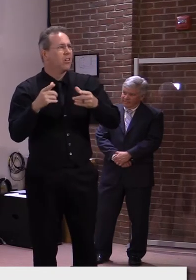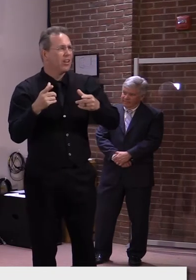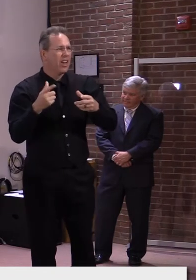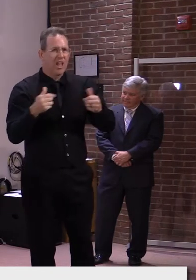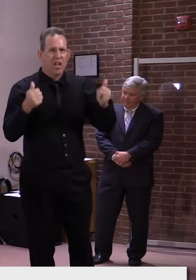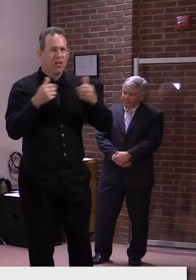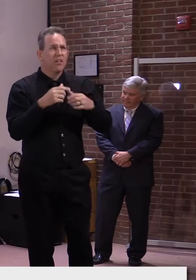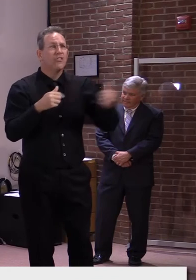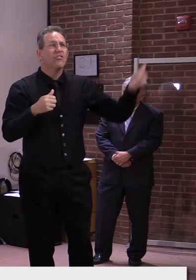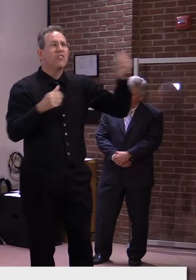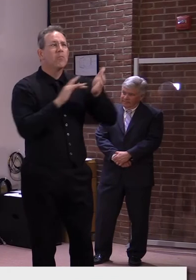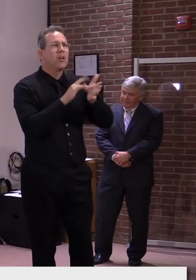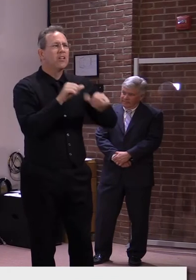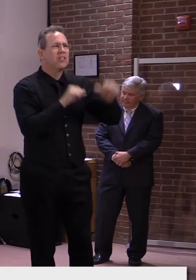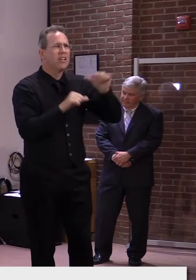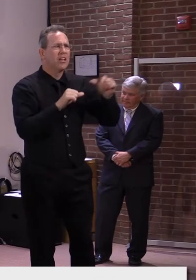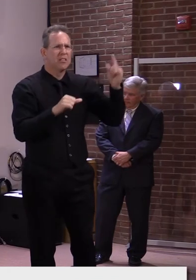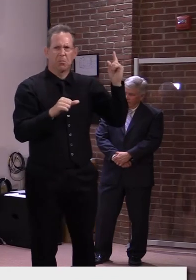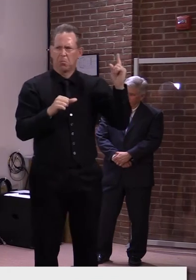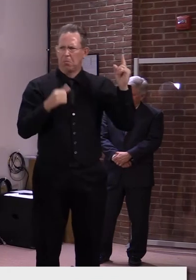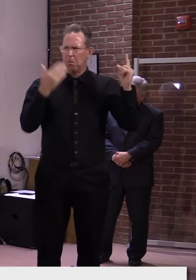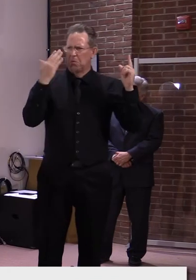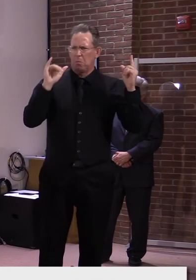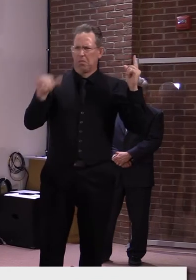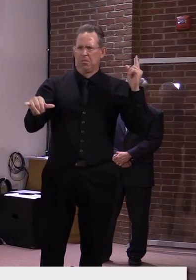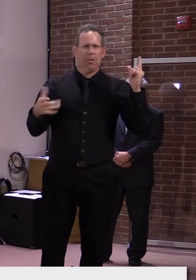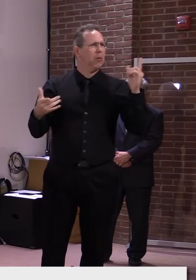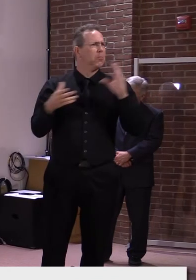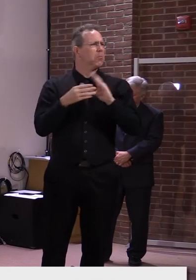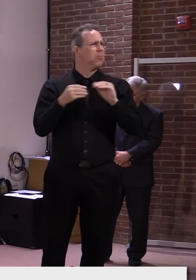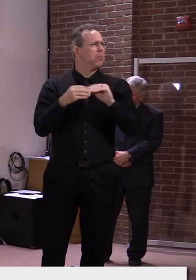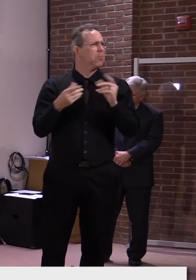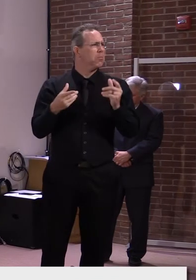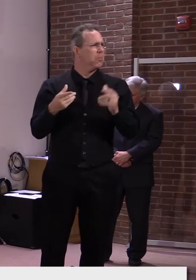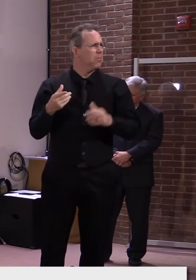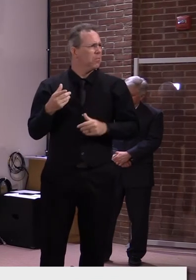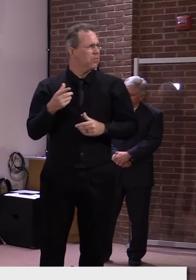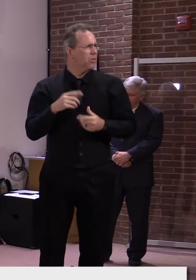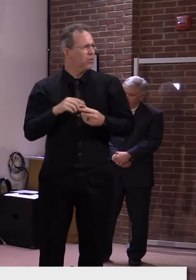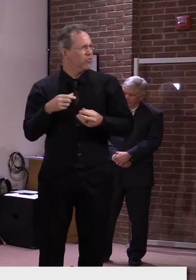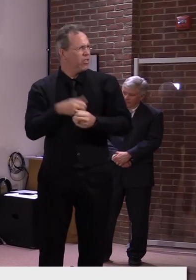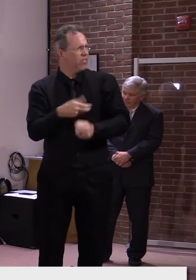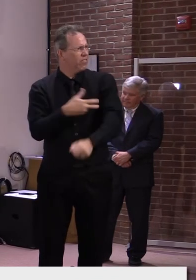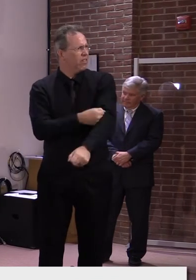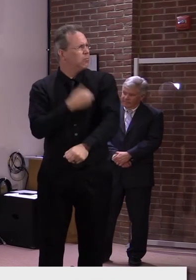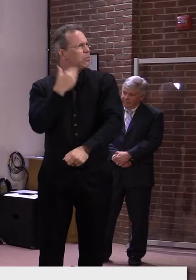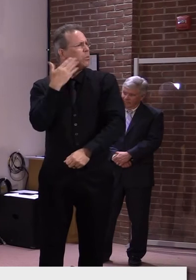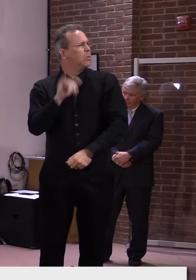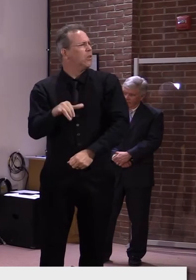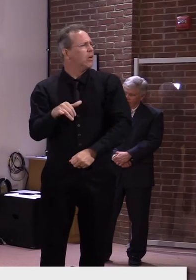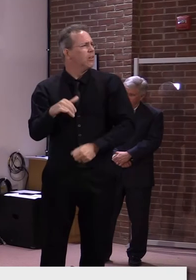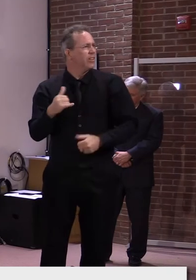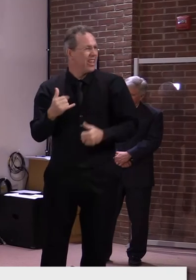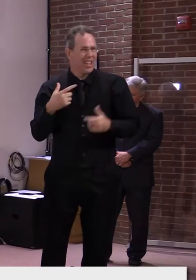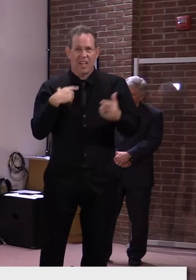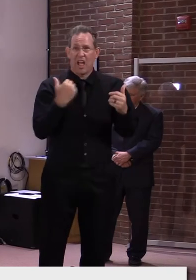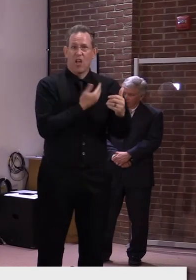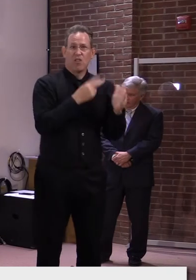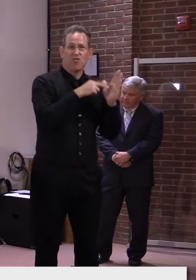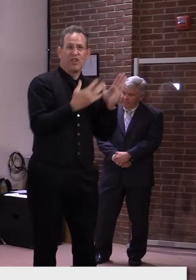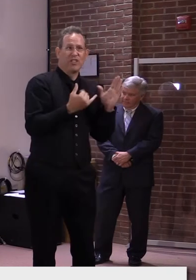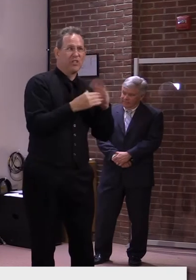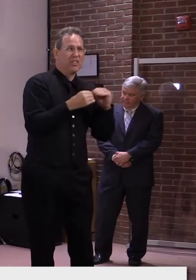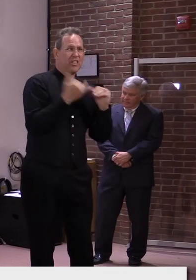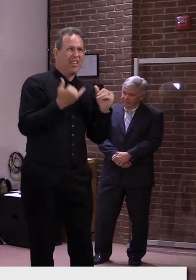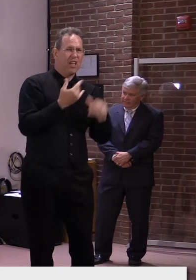cases directly related to the vaccine shots. Readers are wondering, did the chief medical